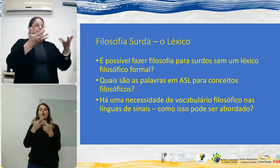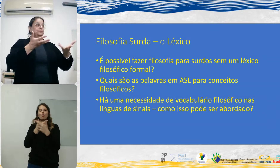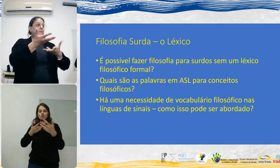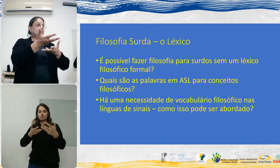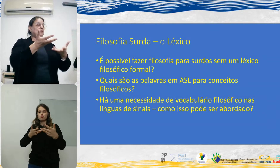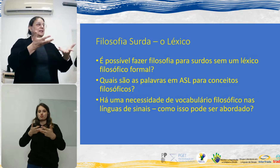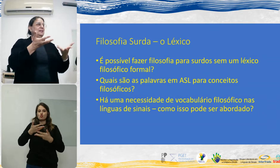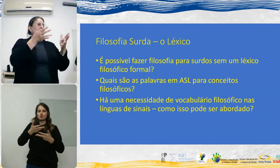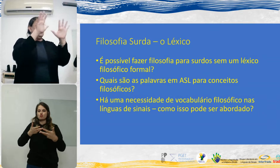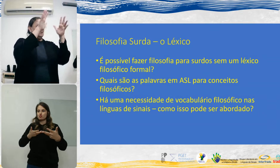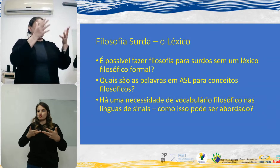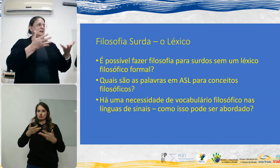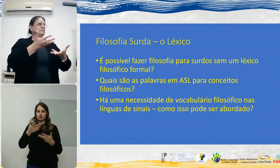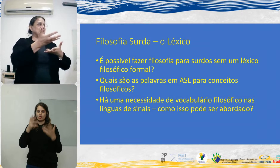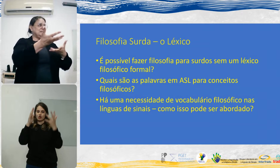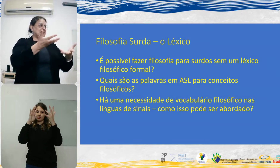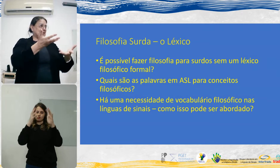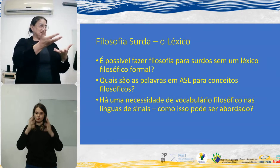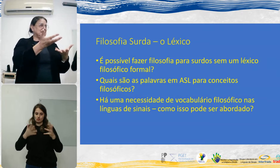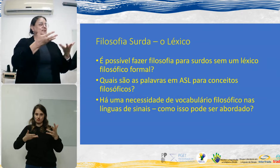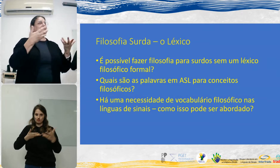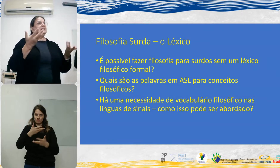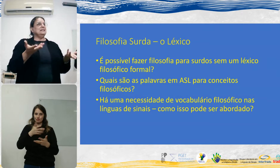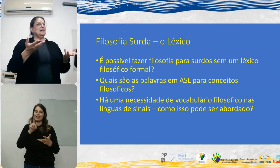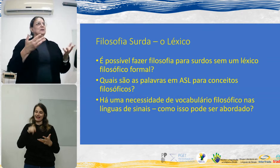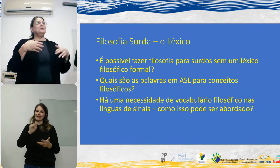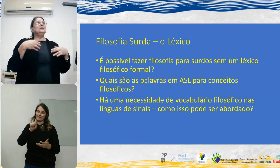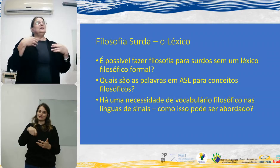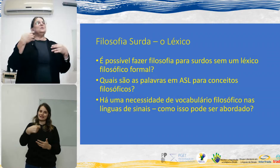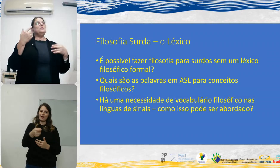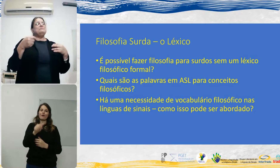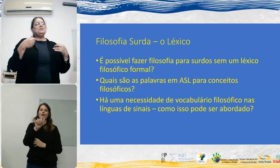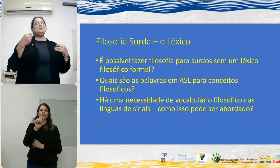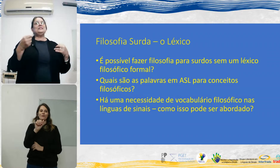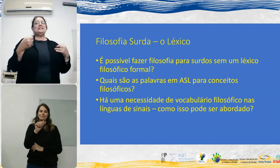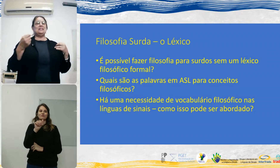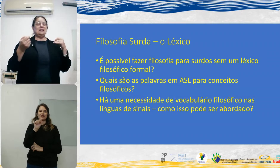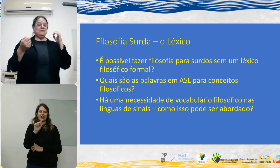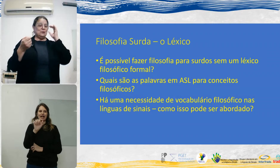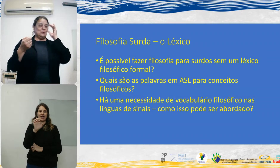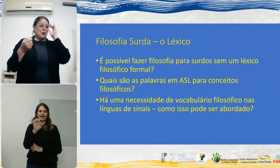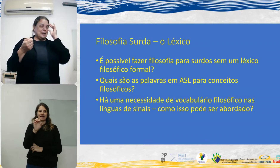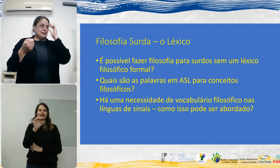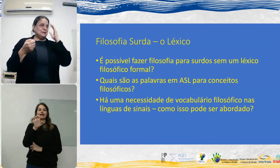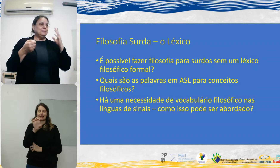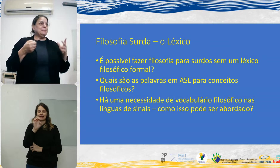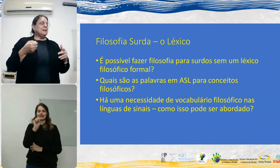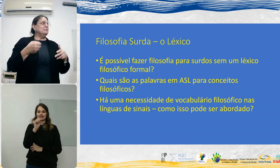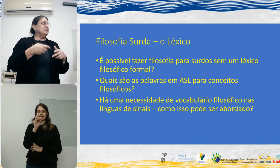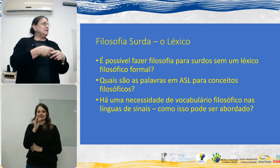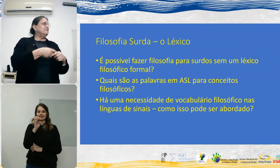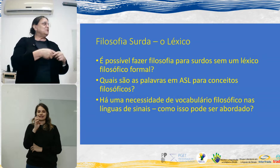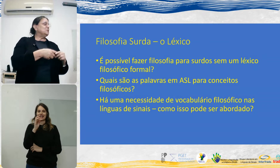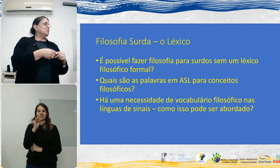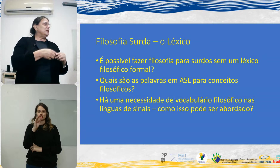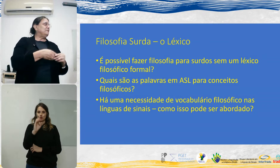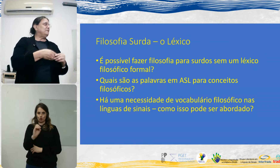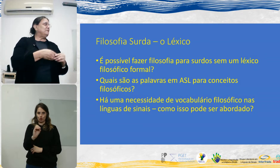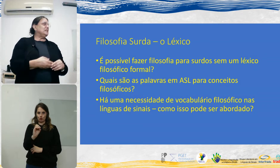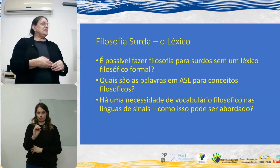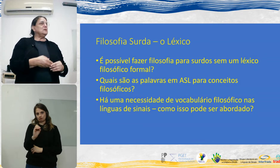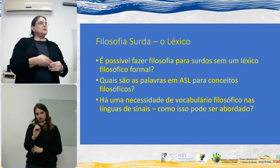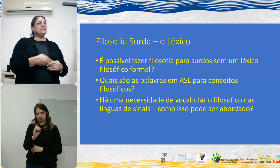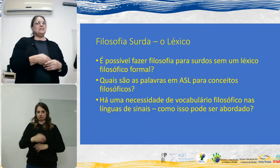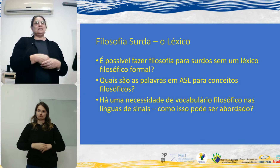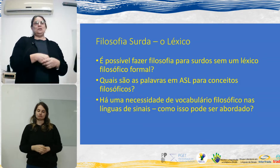So this becomes aesthetics. Now, we've been using this sign for a while, and many of you, if you